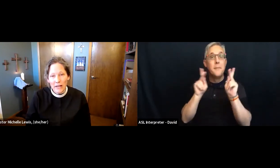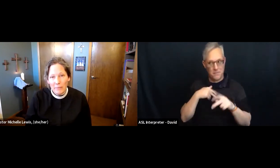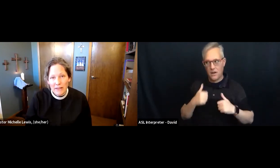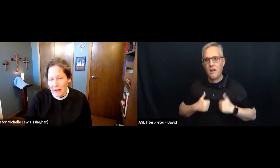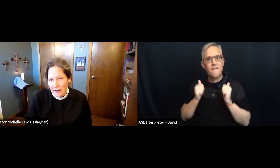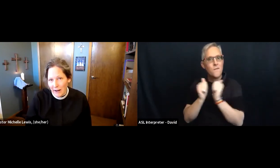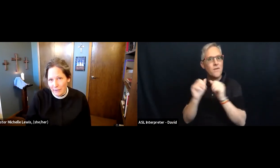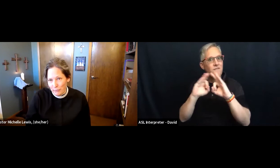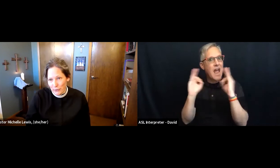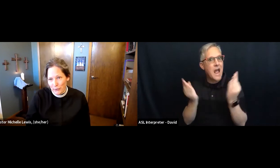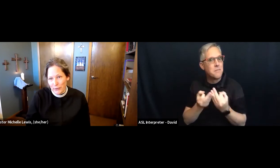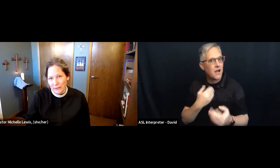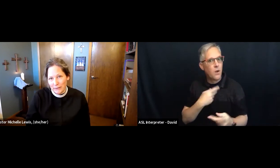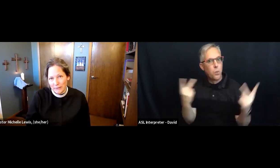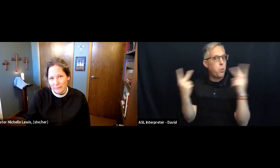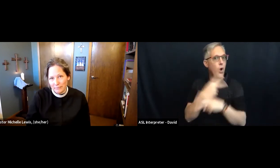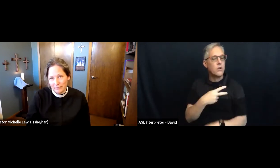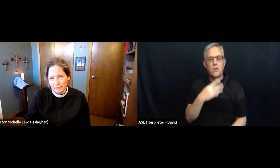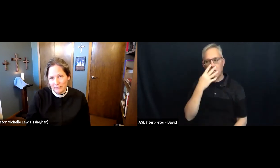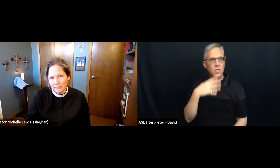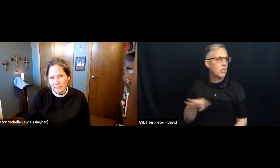So when I'm in that kind of mood,